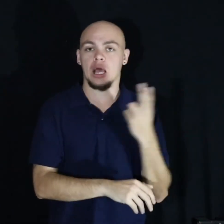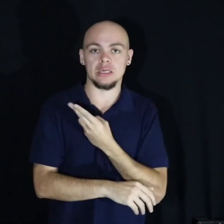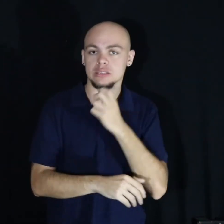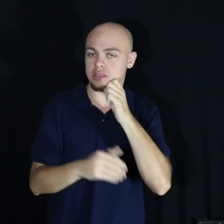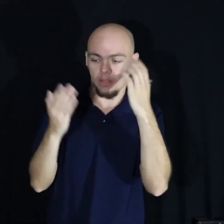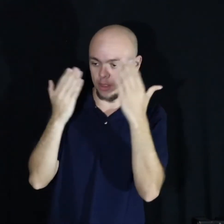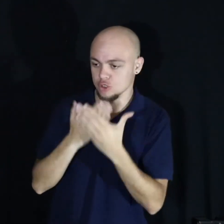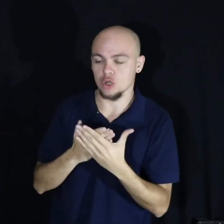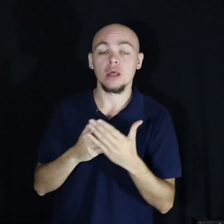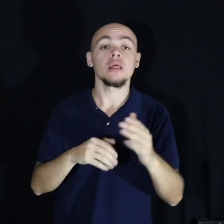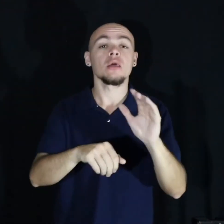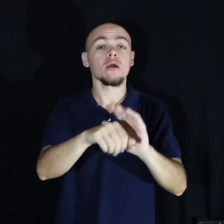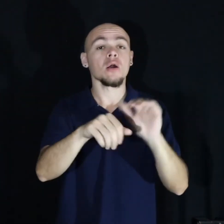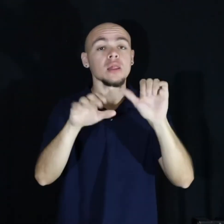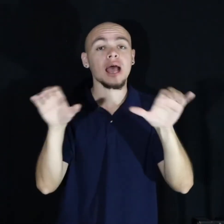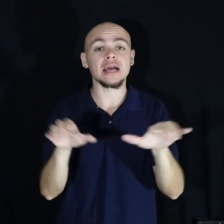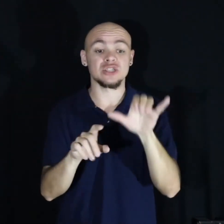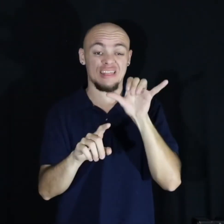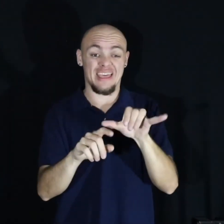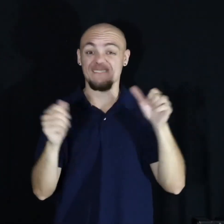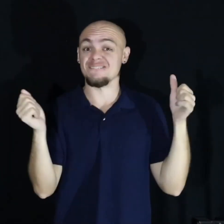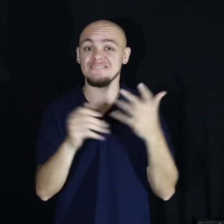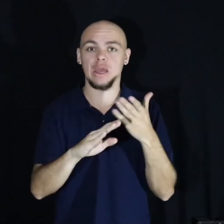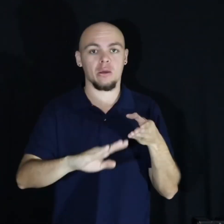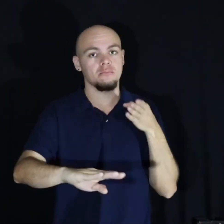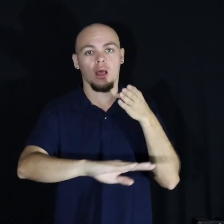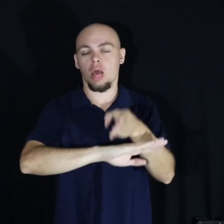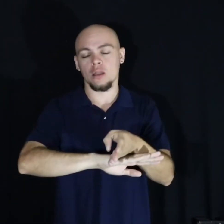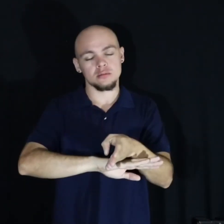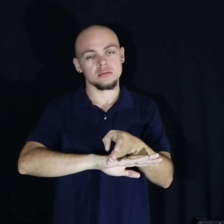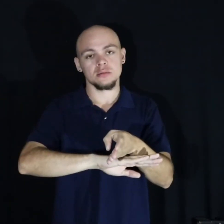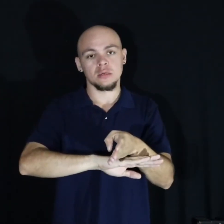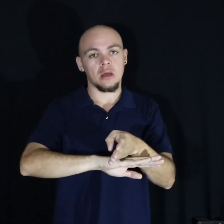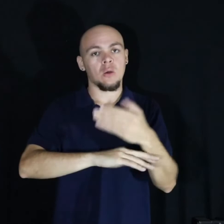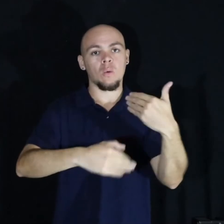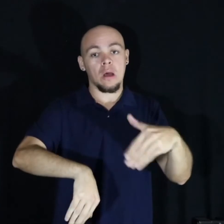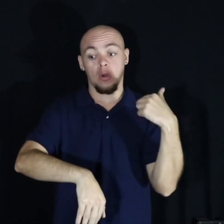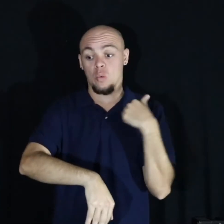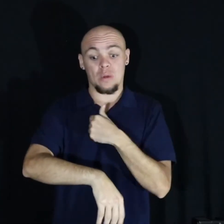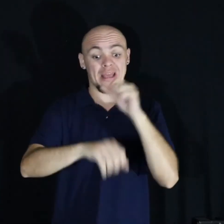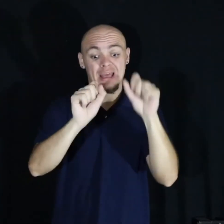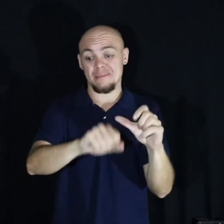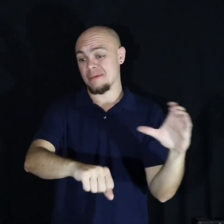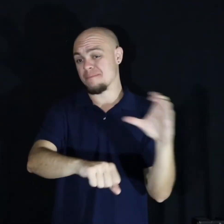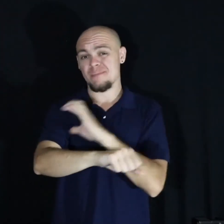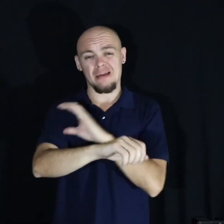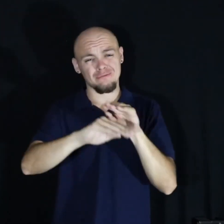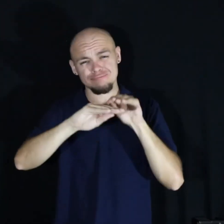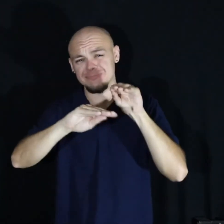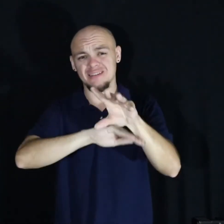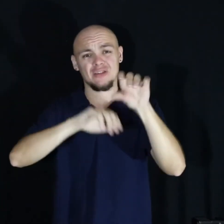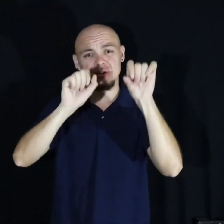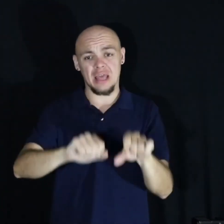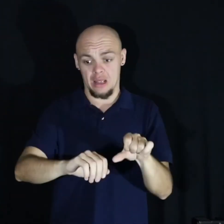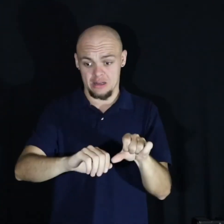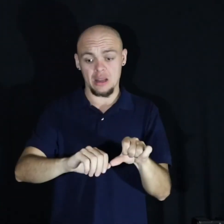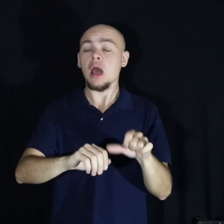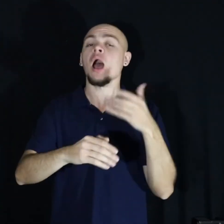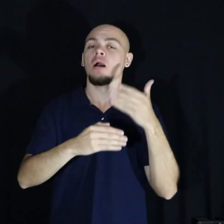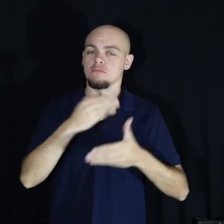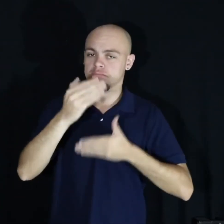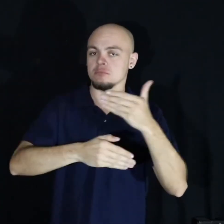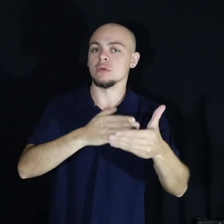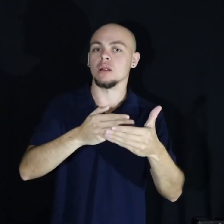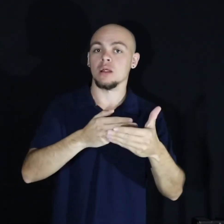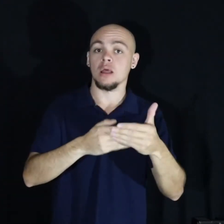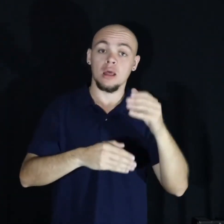call to action today is that we need to get over that. We need to get over our fear of how extraordinarily powerful we can be in each other's lives. We need to get over it so we can move beyond it. And